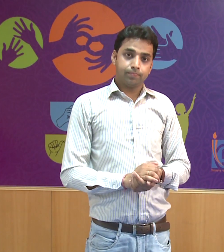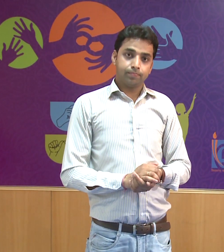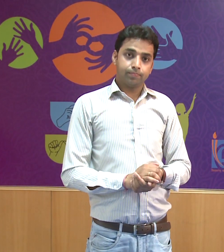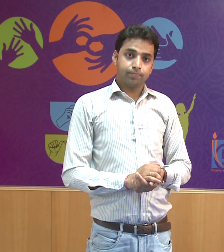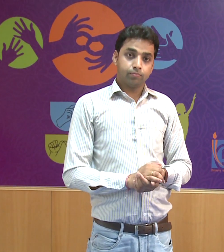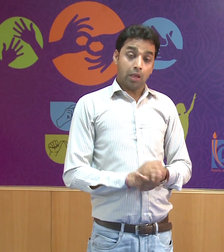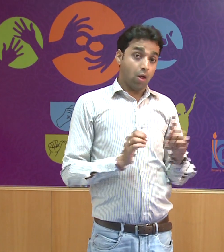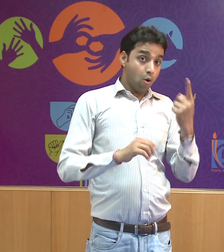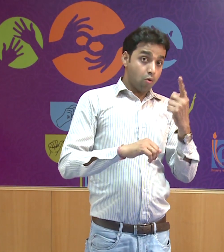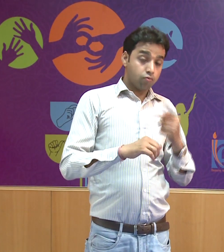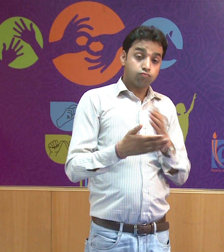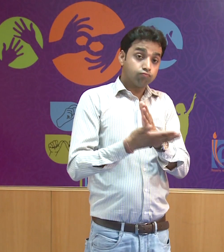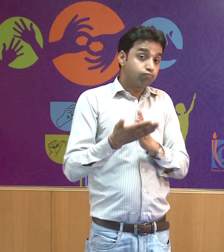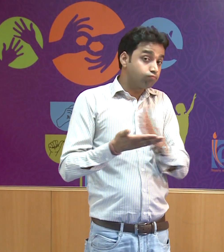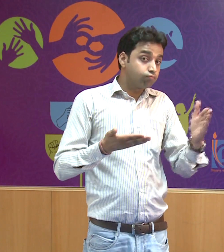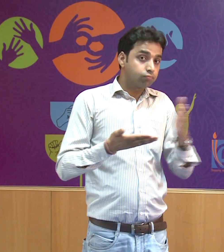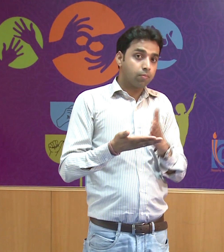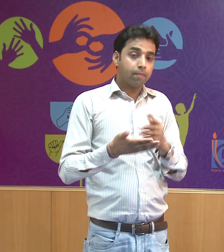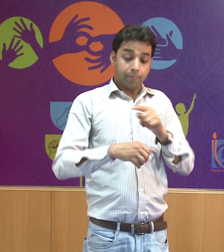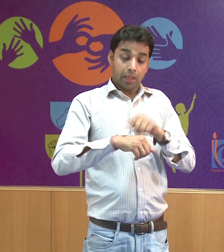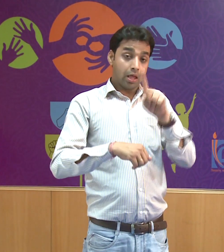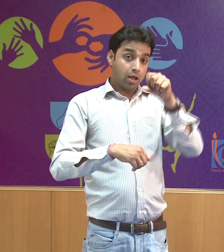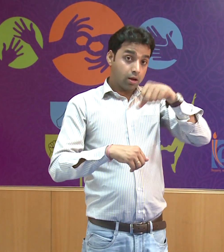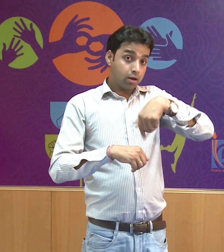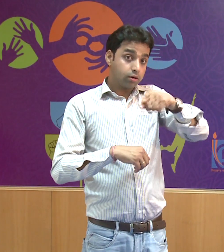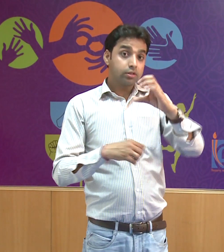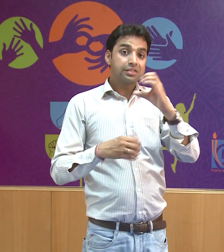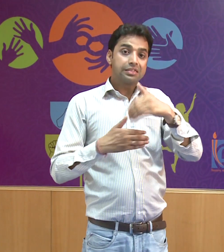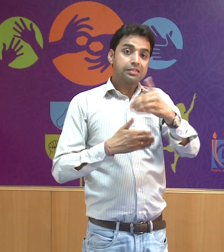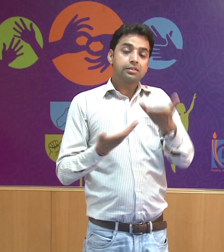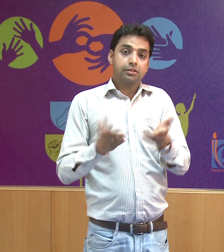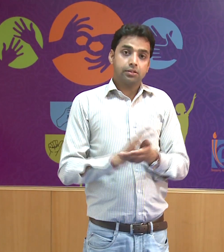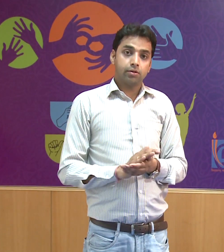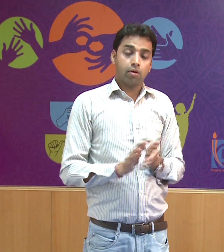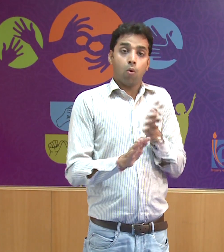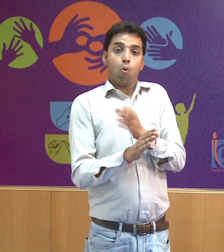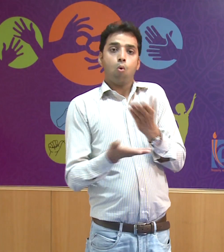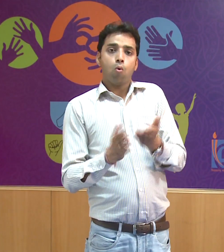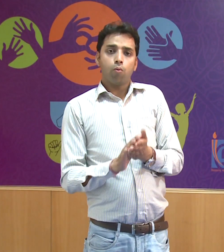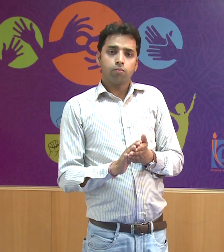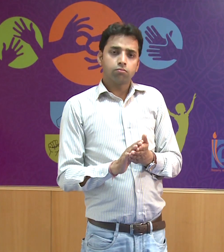The first half of the 19th century was the period of